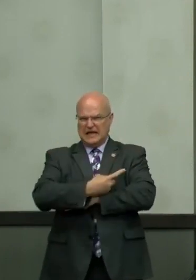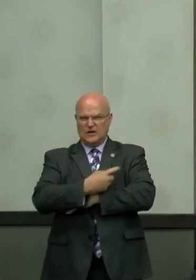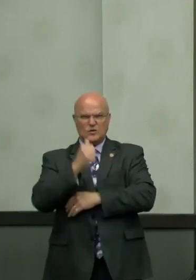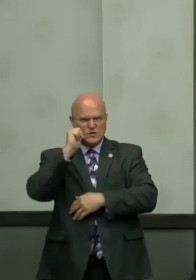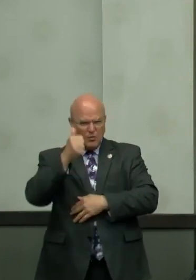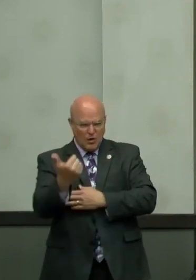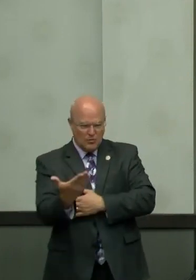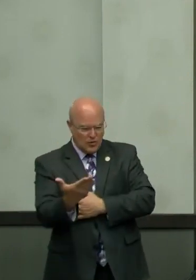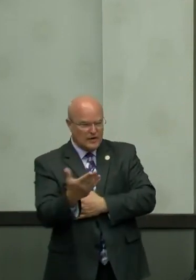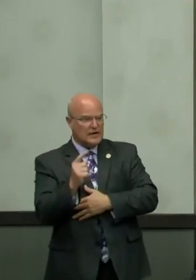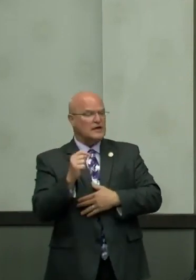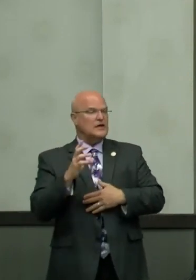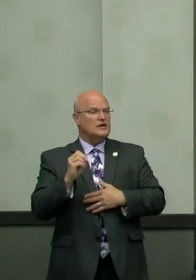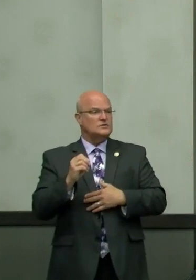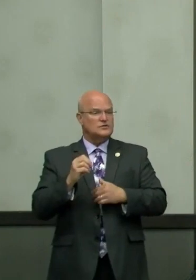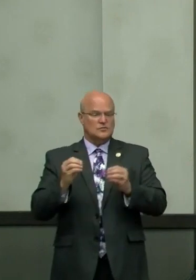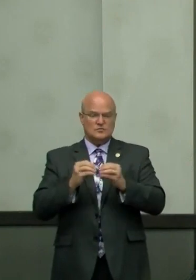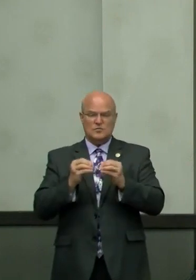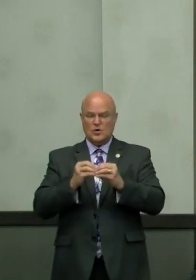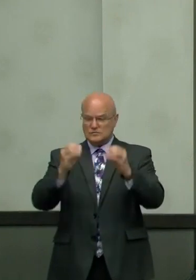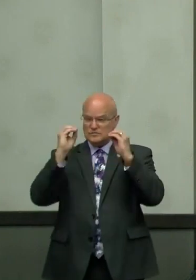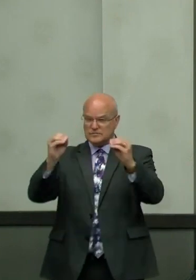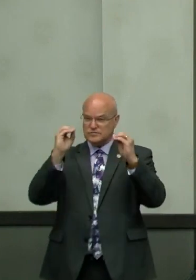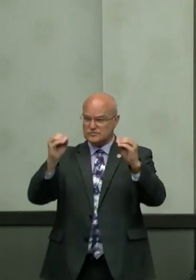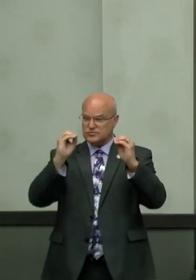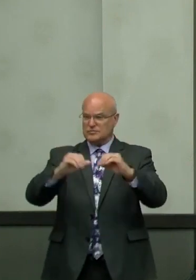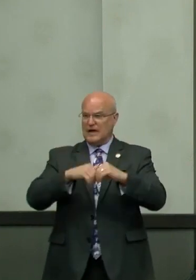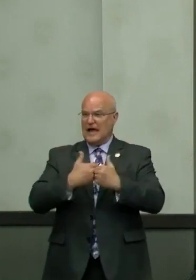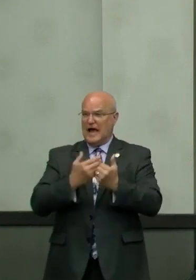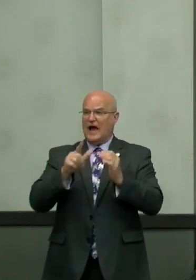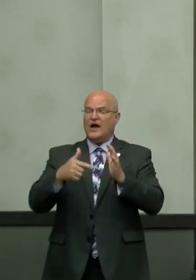tomorrow to further instruct